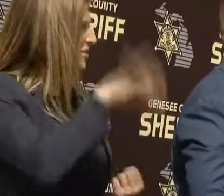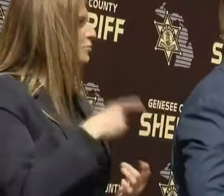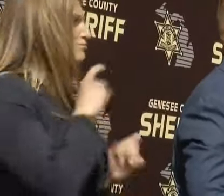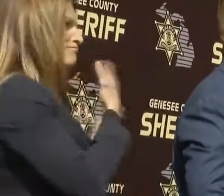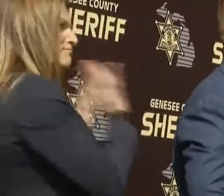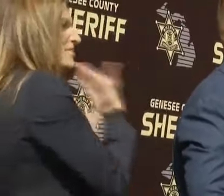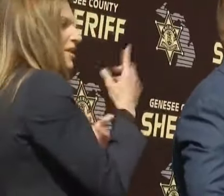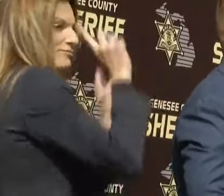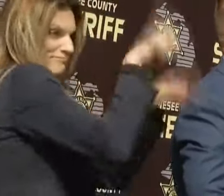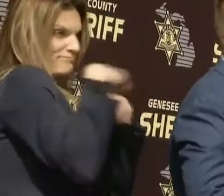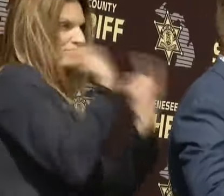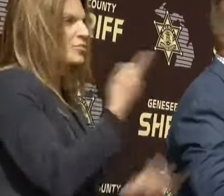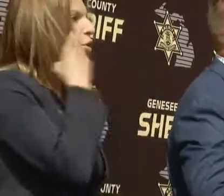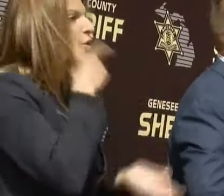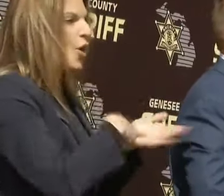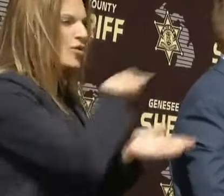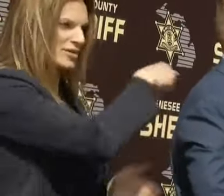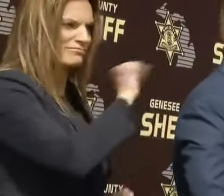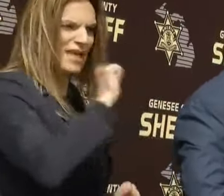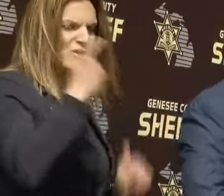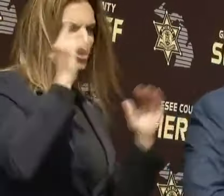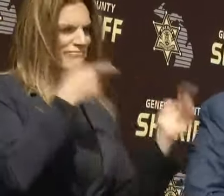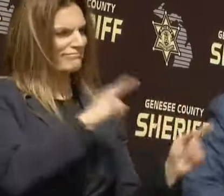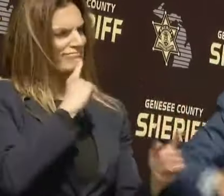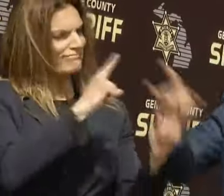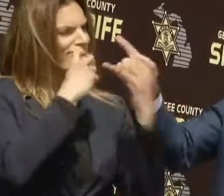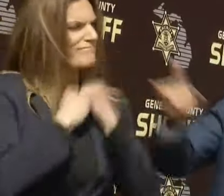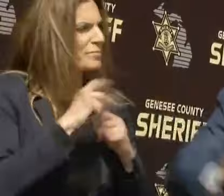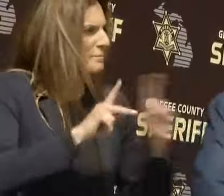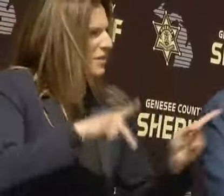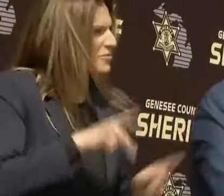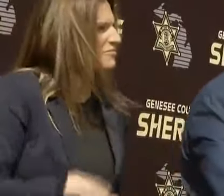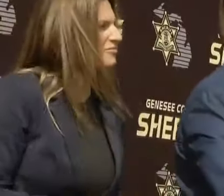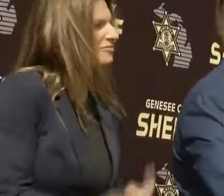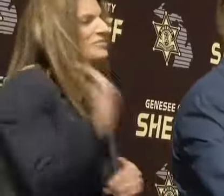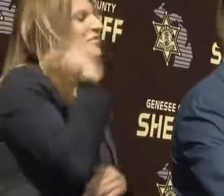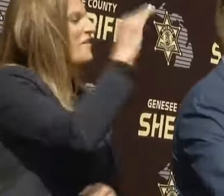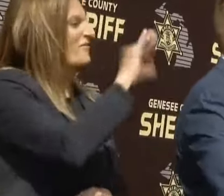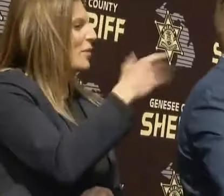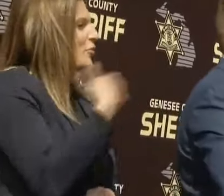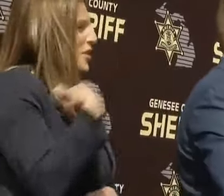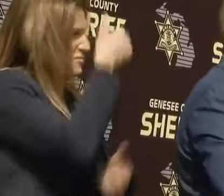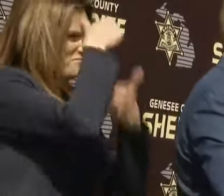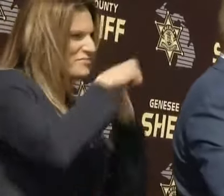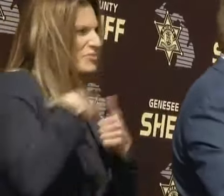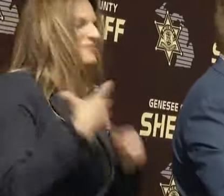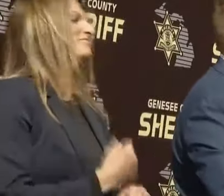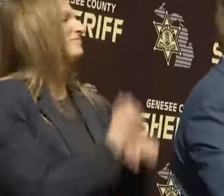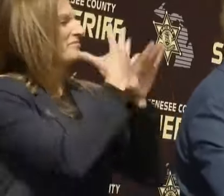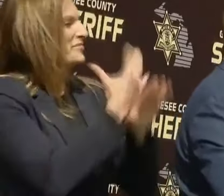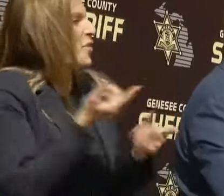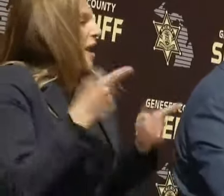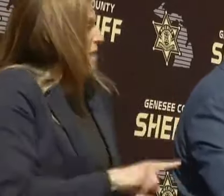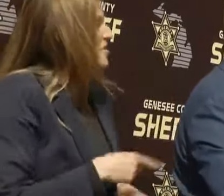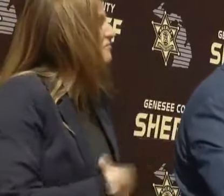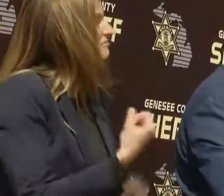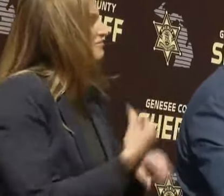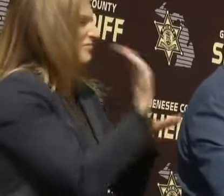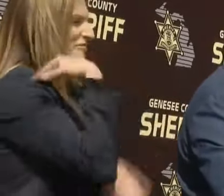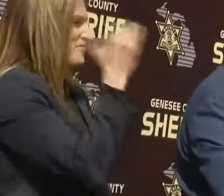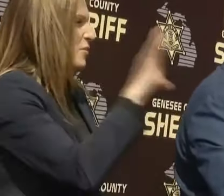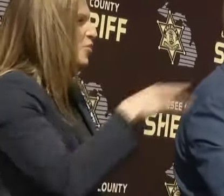administration. We've seen it. And then in February of this year, on a Zoom call in the office, she dropped the hint.